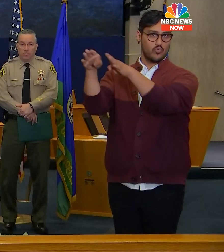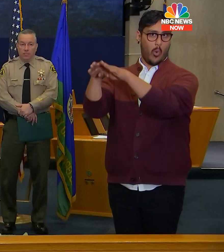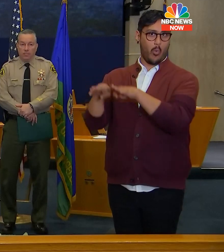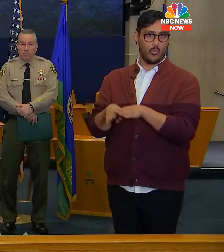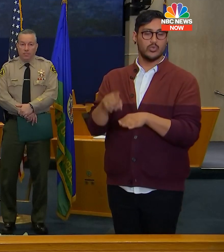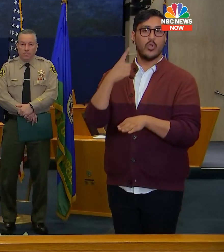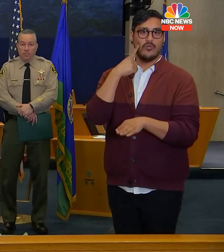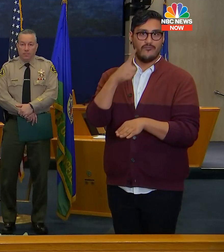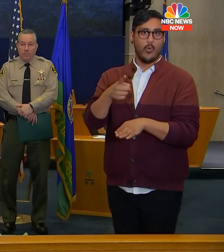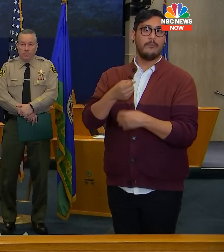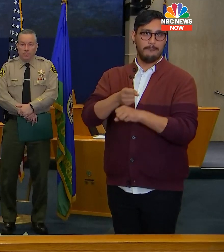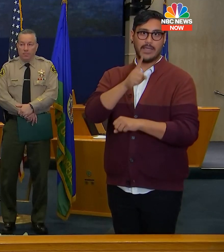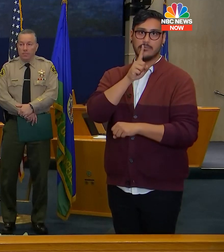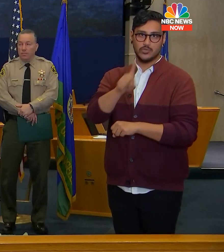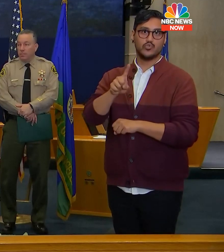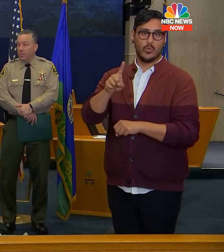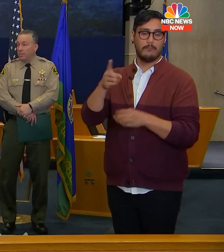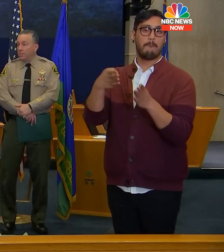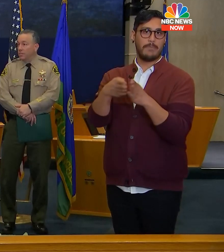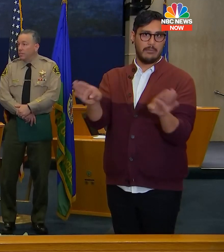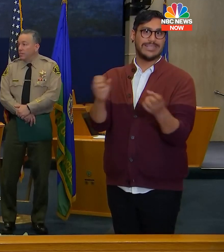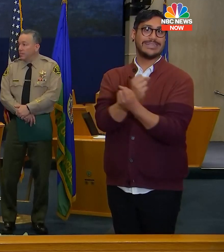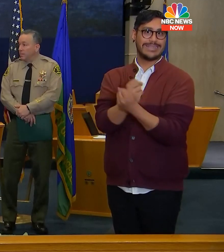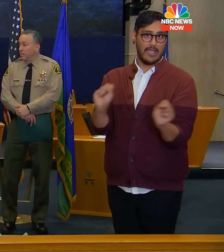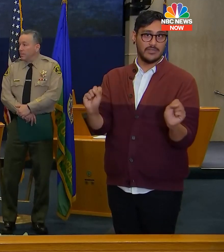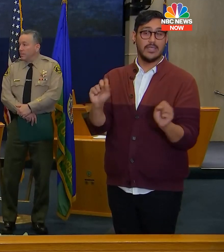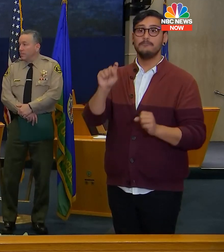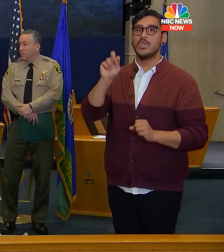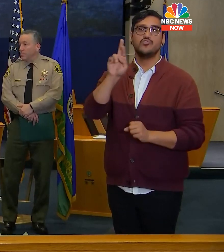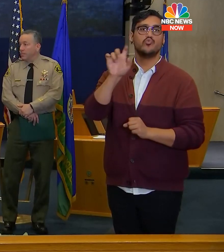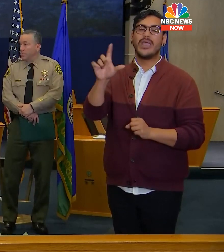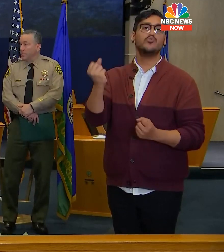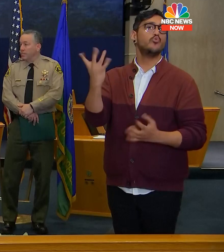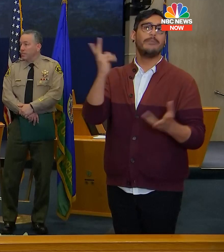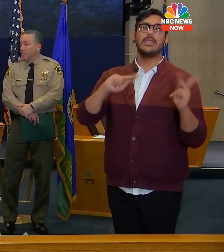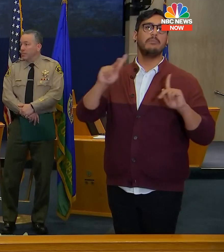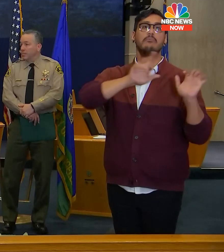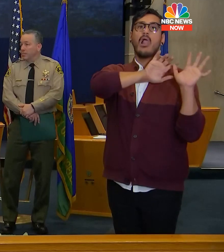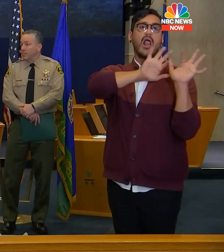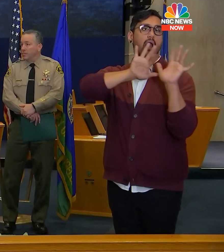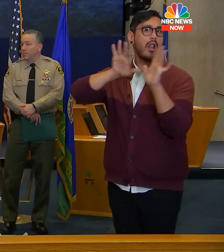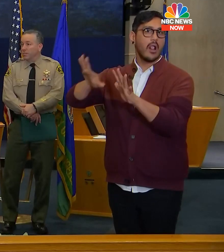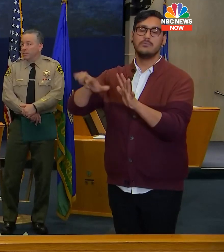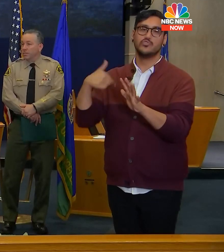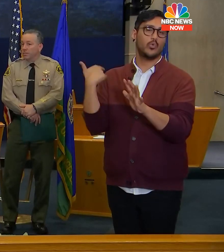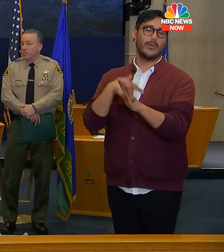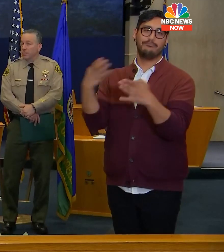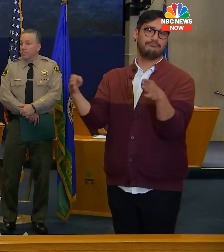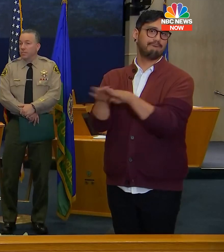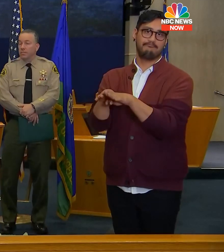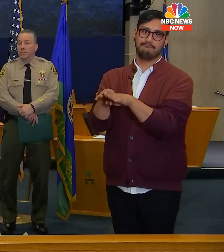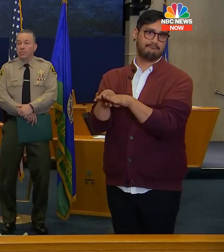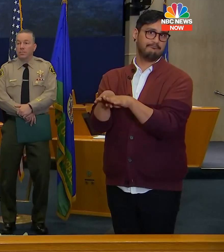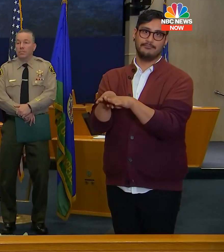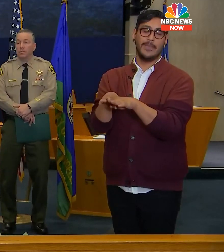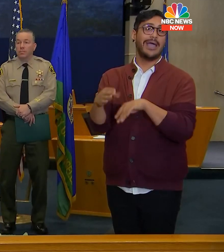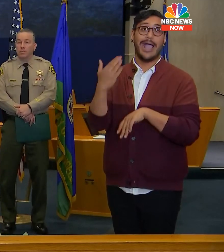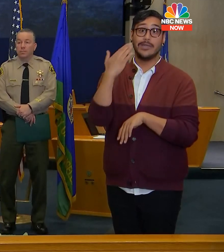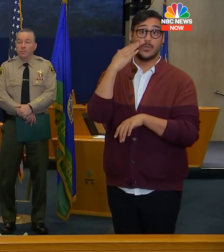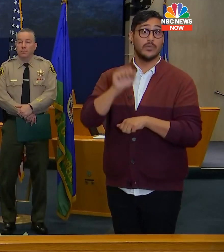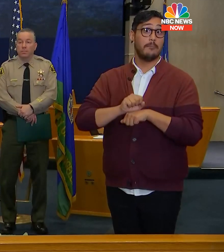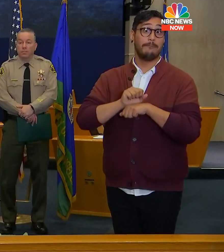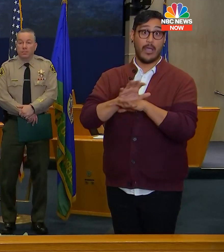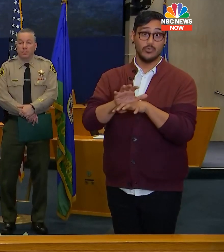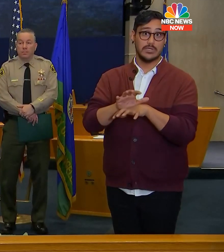public safety as it relates to those people. The trails were too crowded, so we are shutting down our trails as well. I know the Santa Monica Mountains